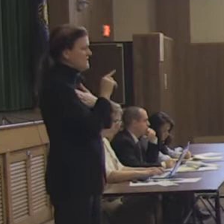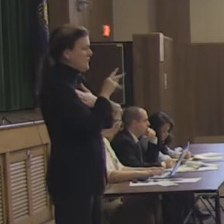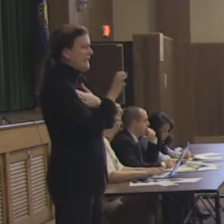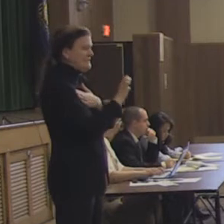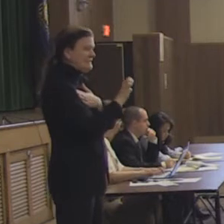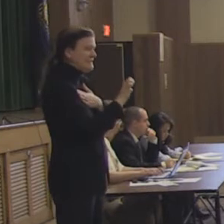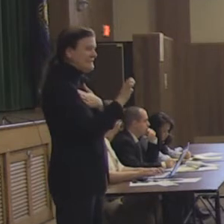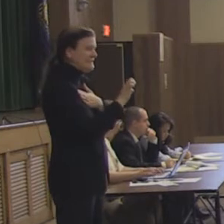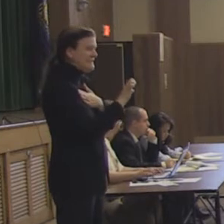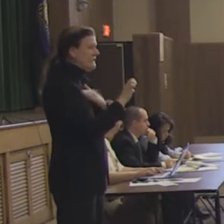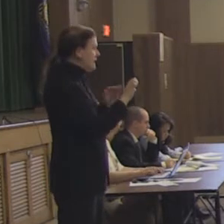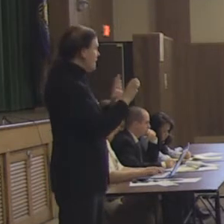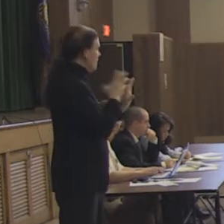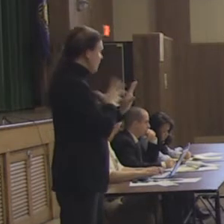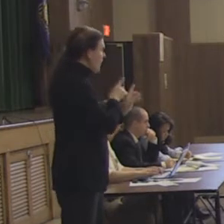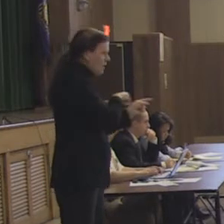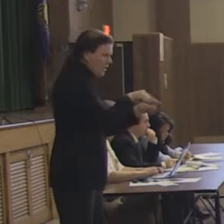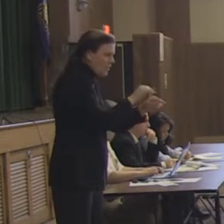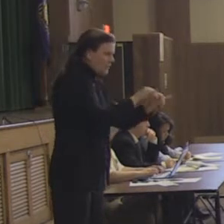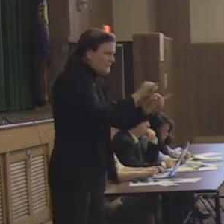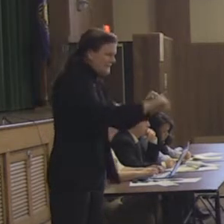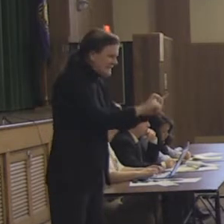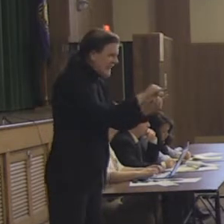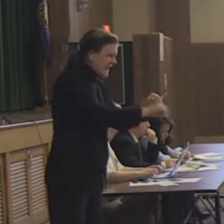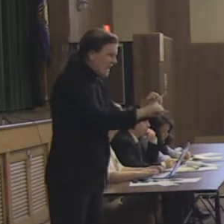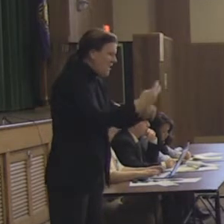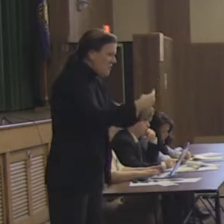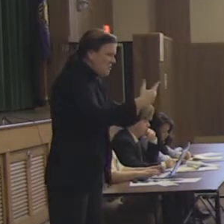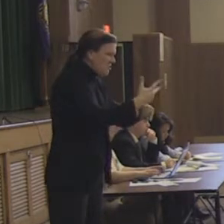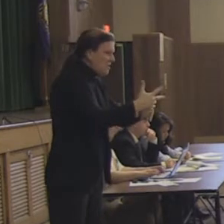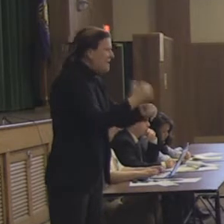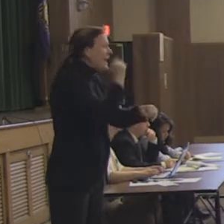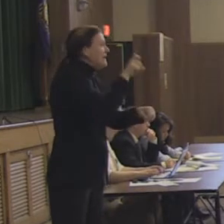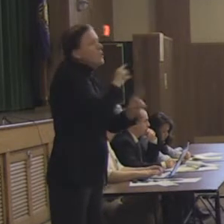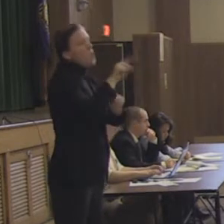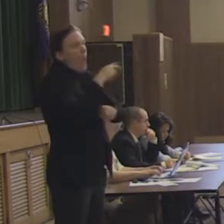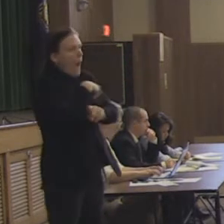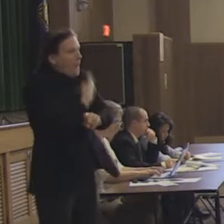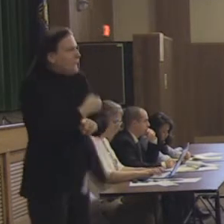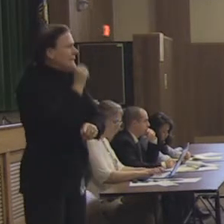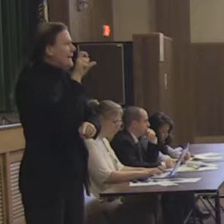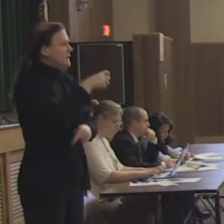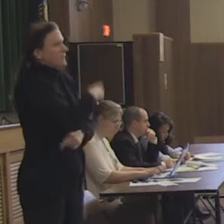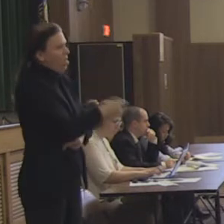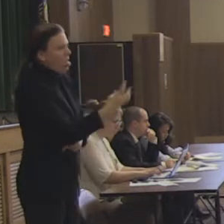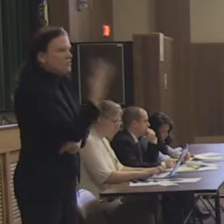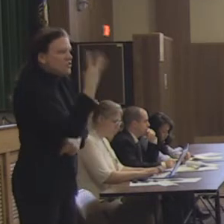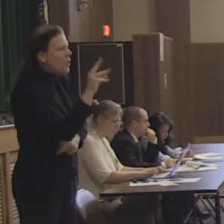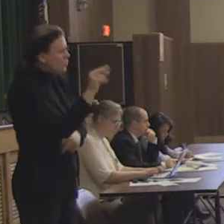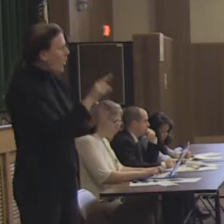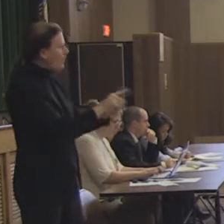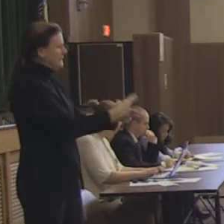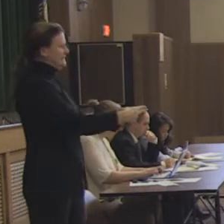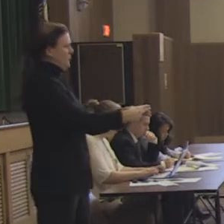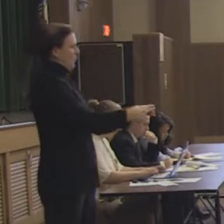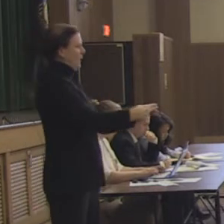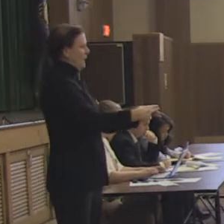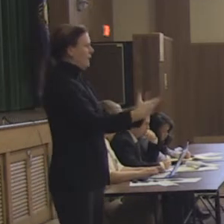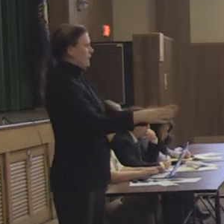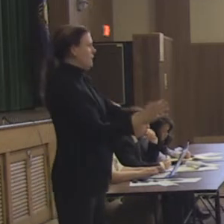require the level of care that would be in an emergency